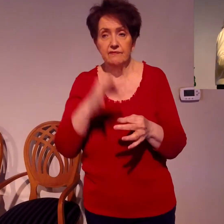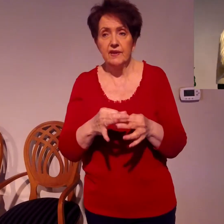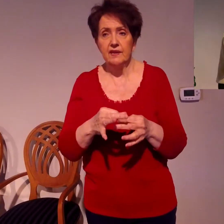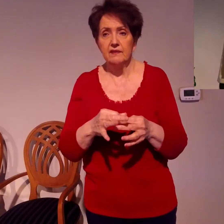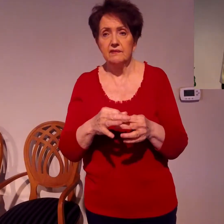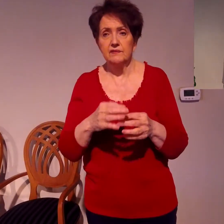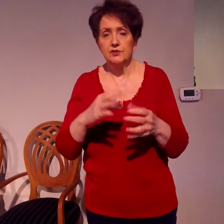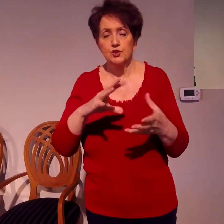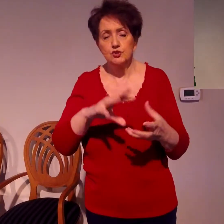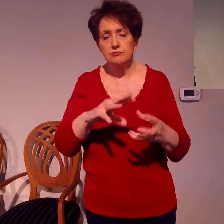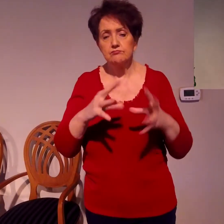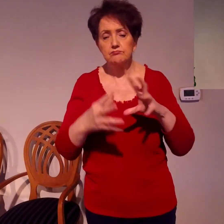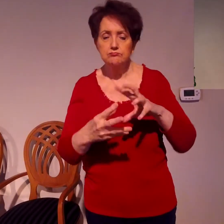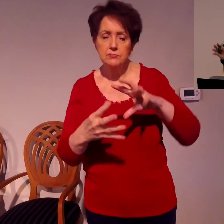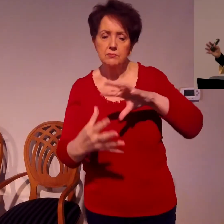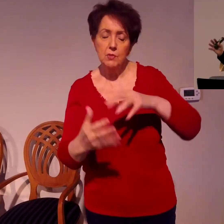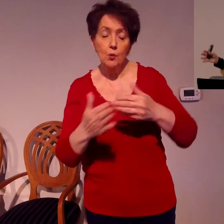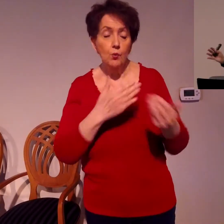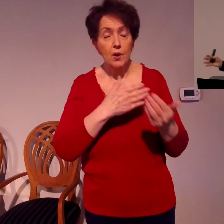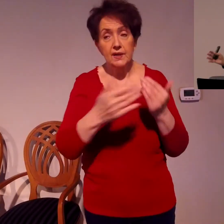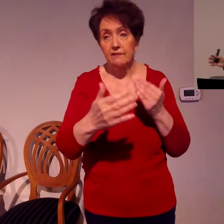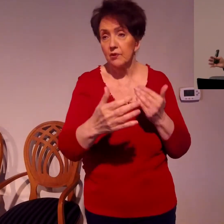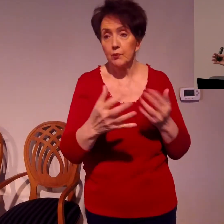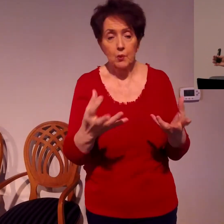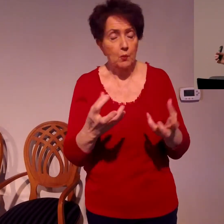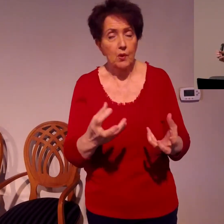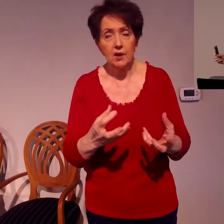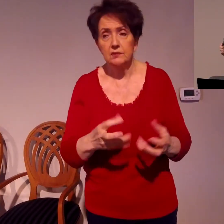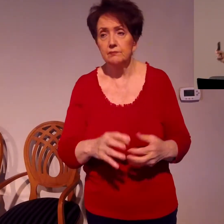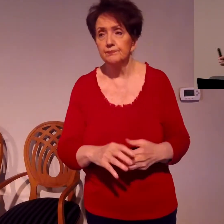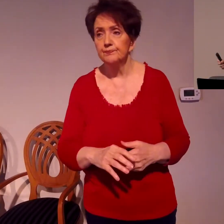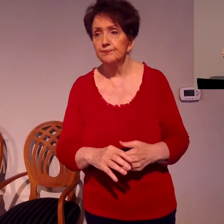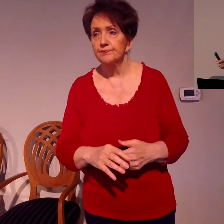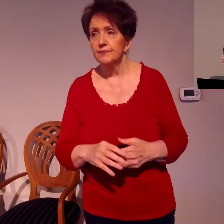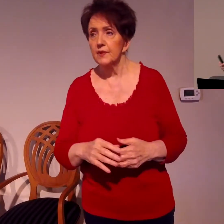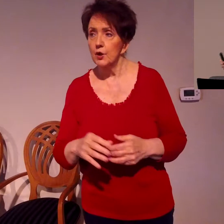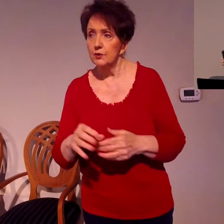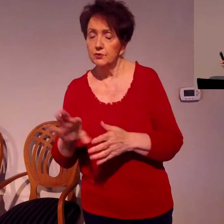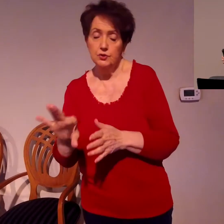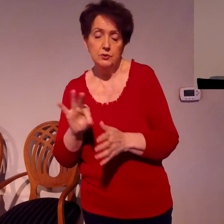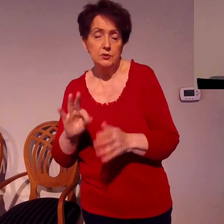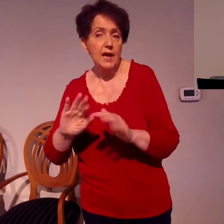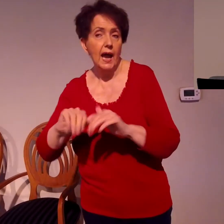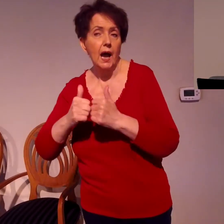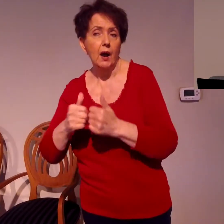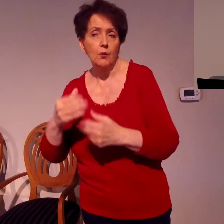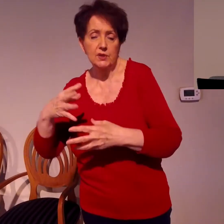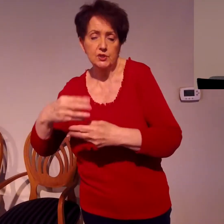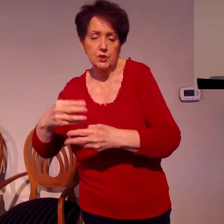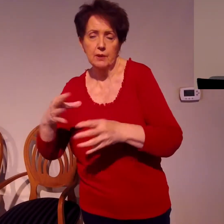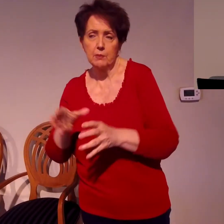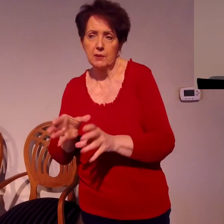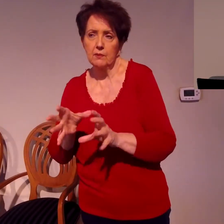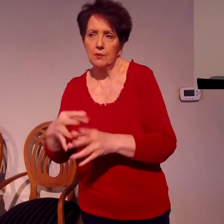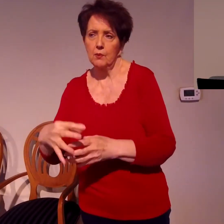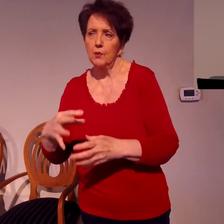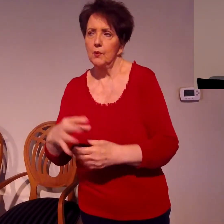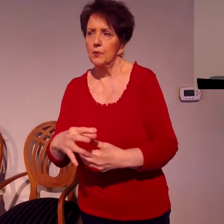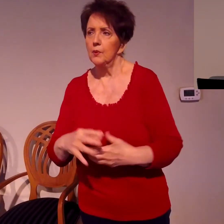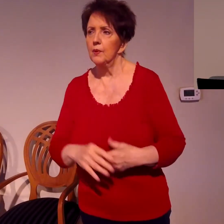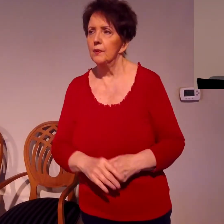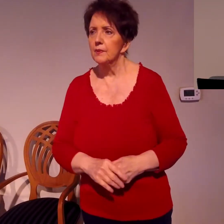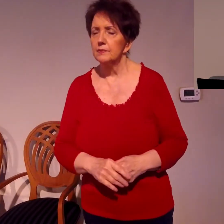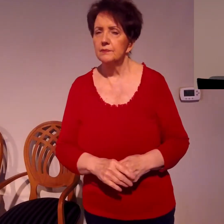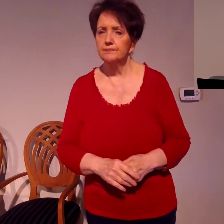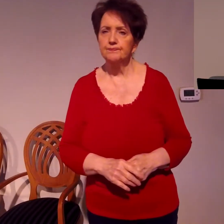it, whatever it is, into manifest form. We get to choose how we shape it. We get to